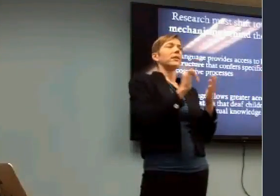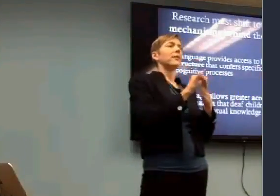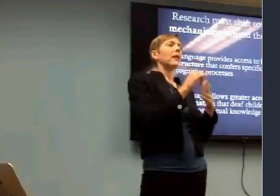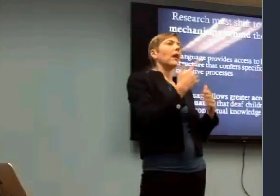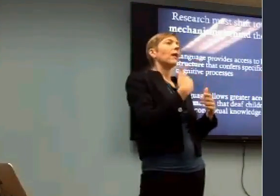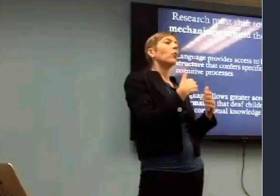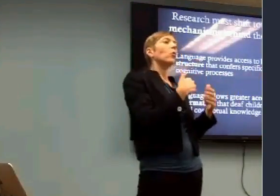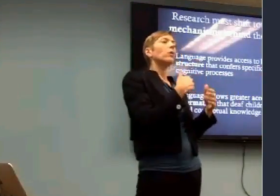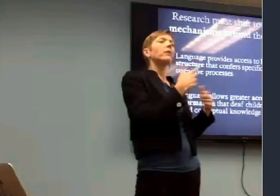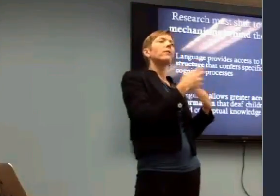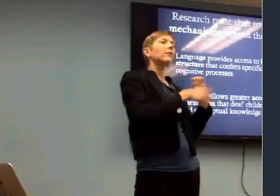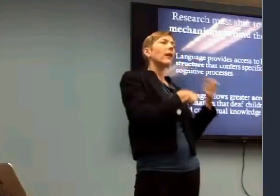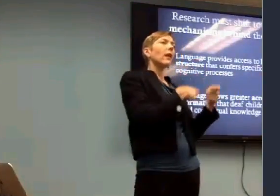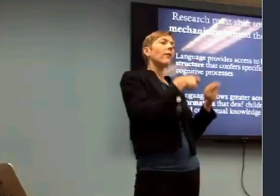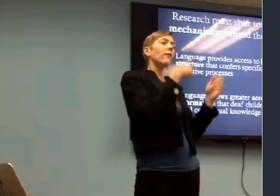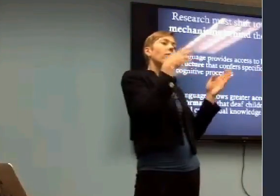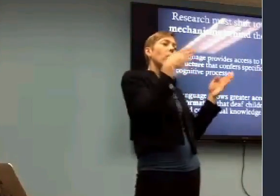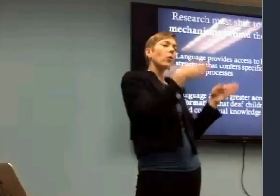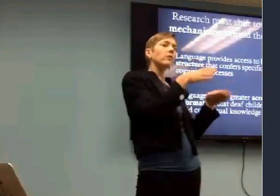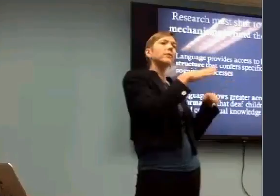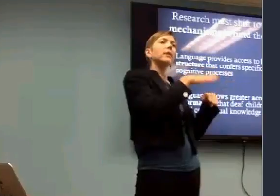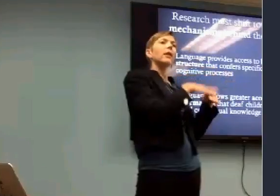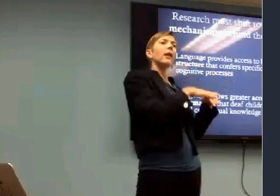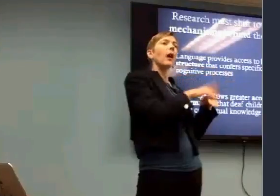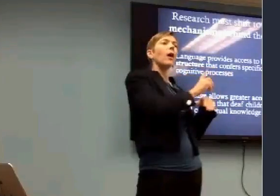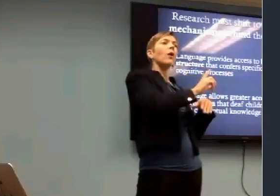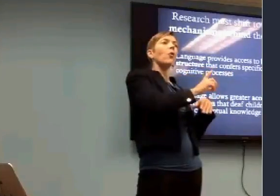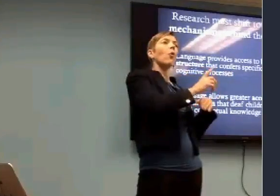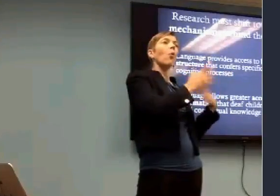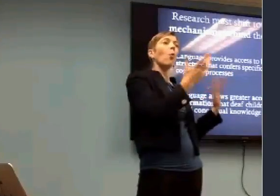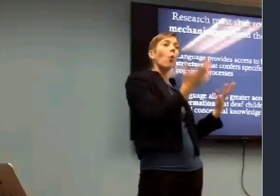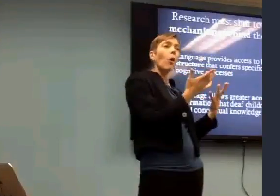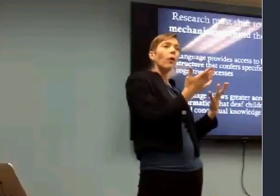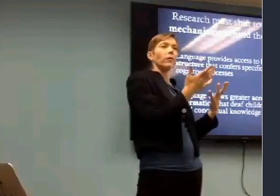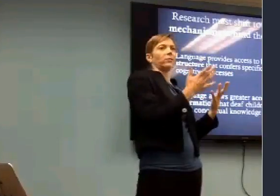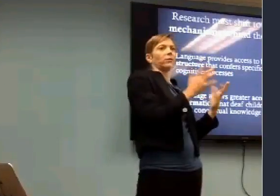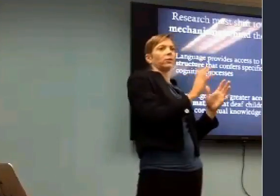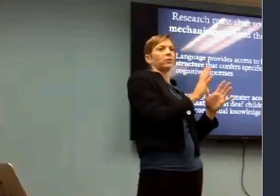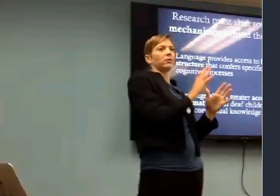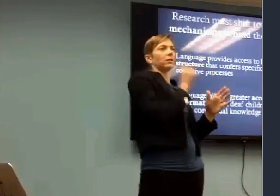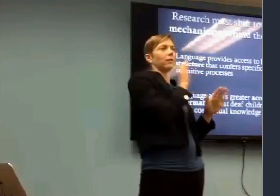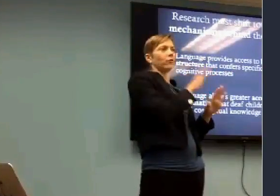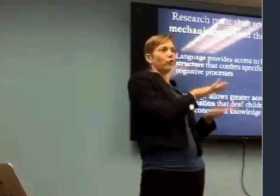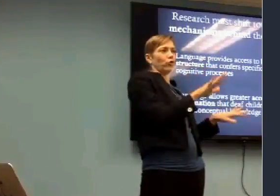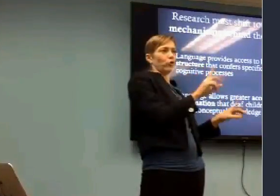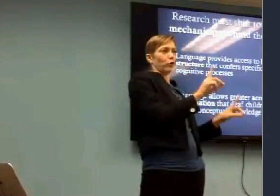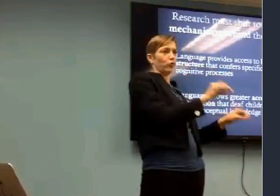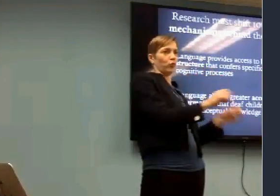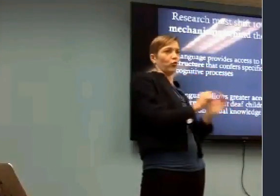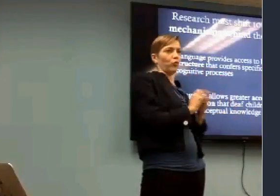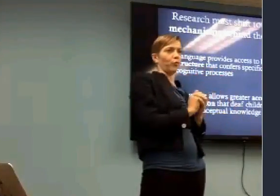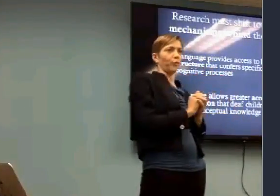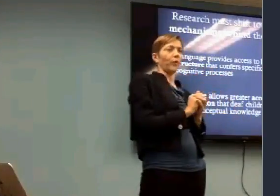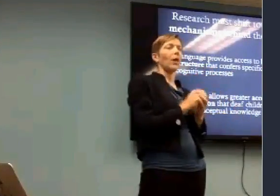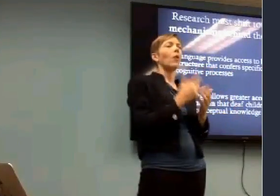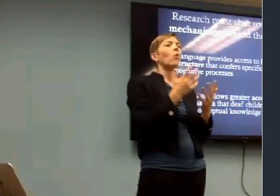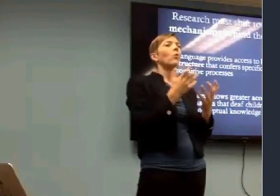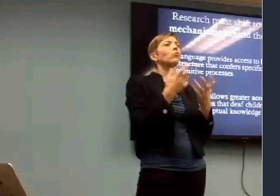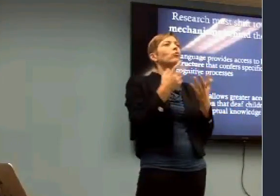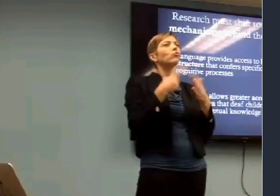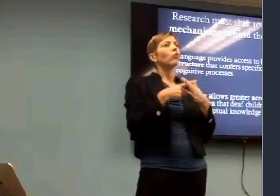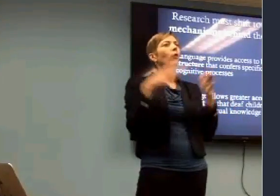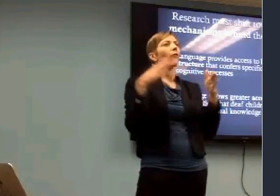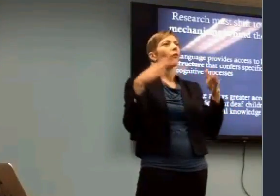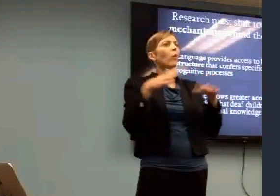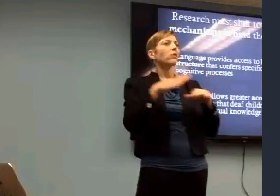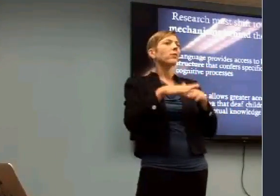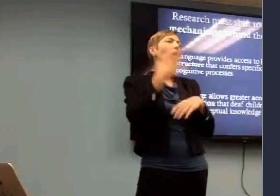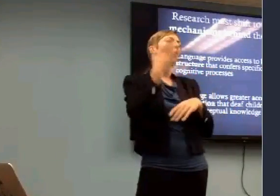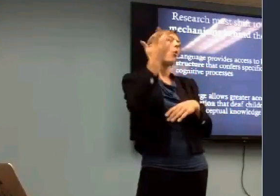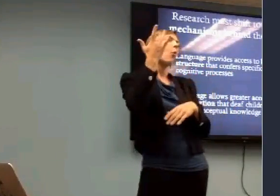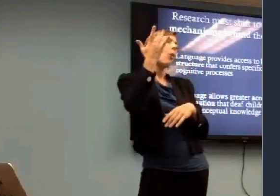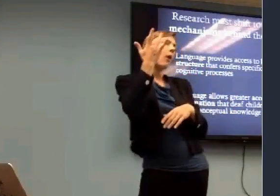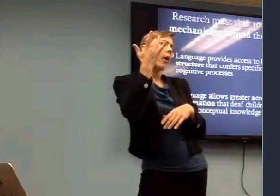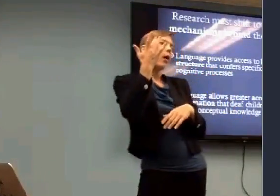So now what I would like to suggest is instead of focusing on what deaf children do, I want to focus